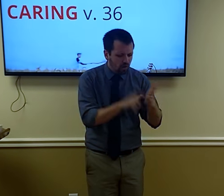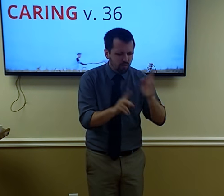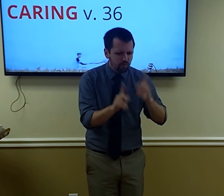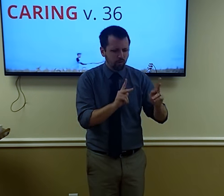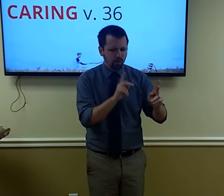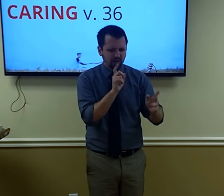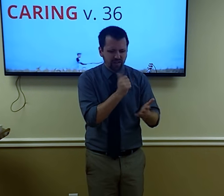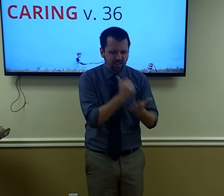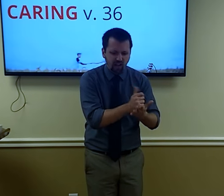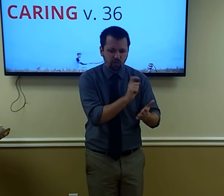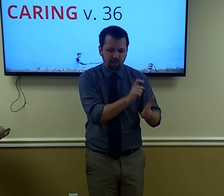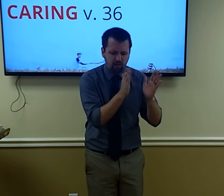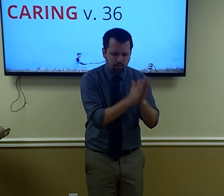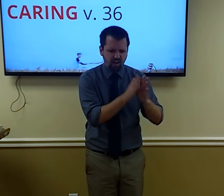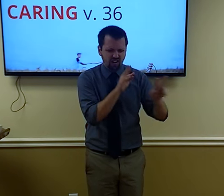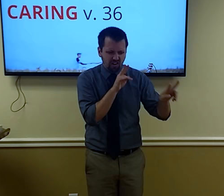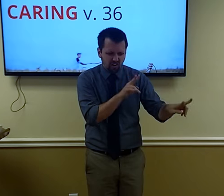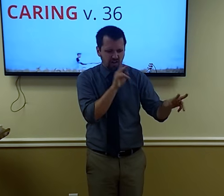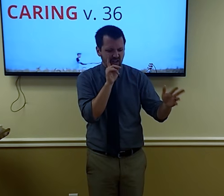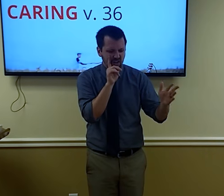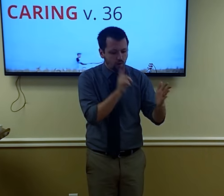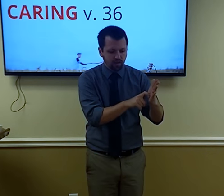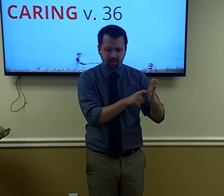Notice people need help, need prayer, look and notice.